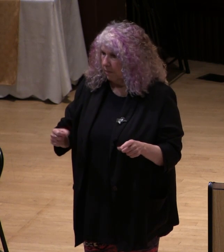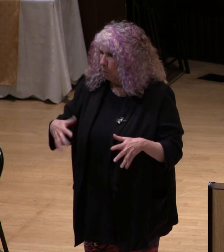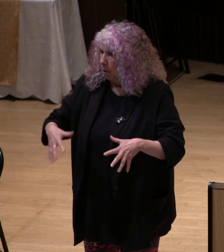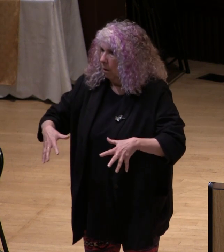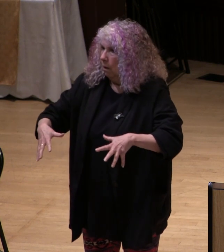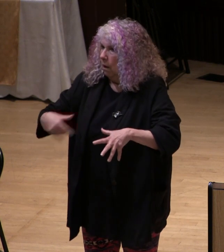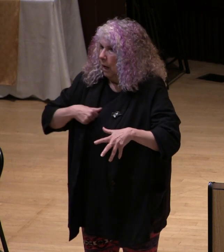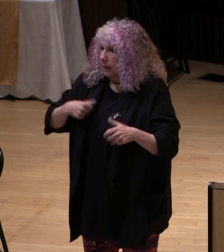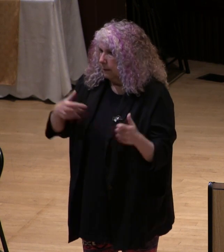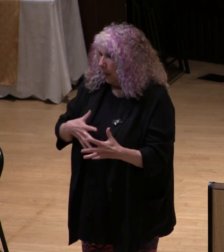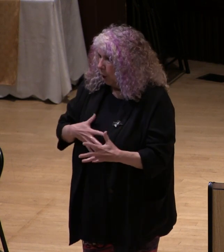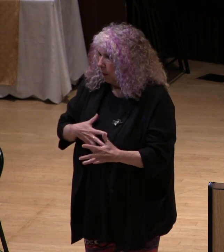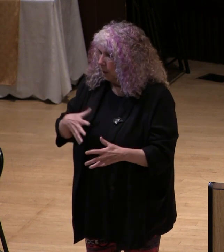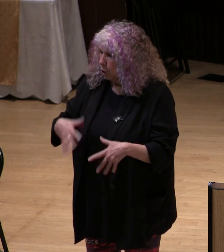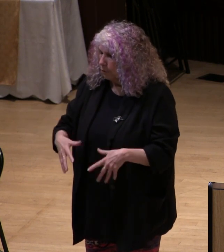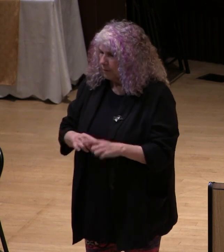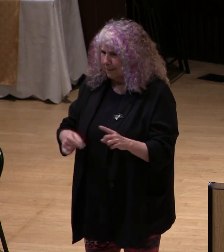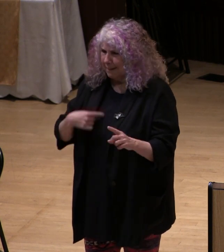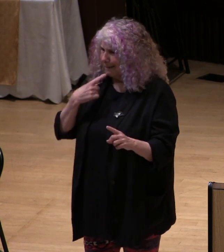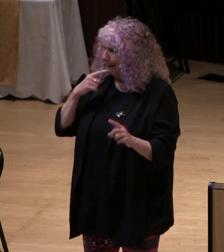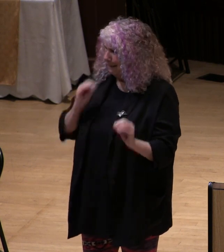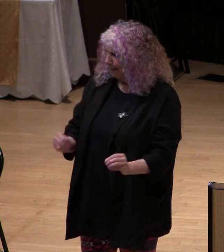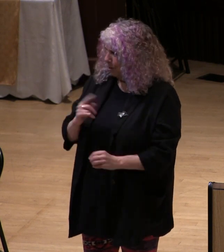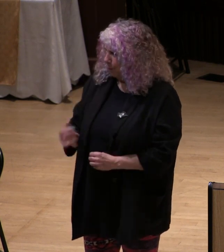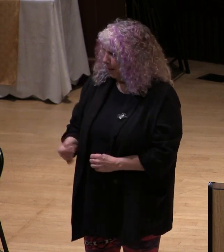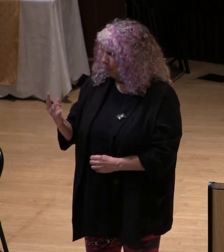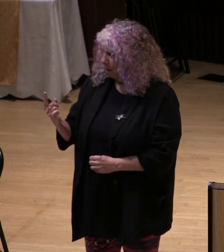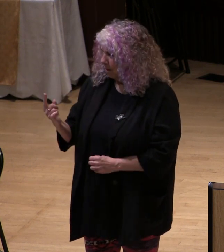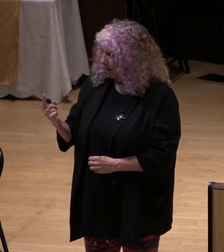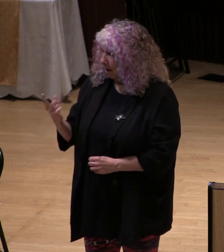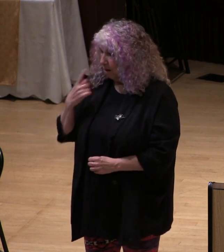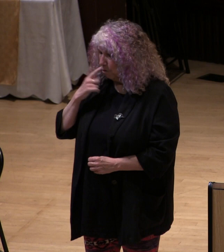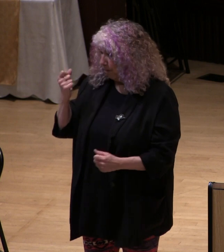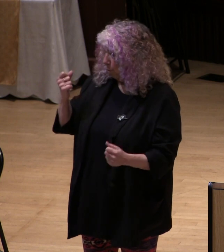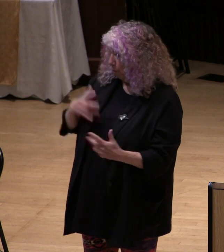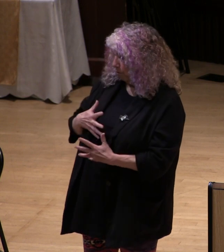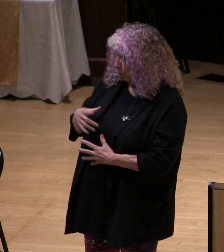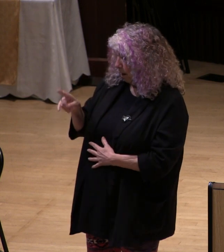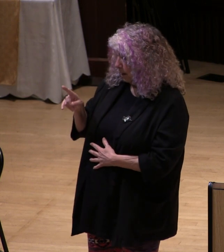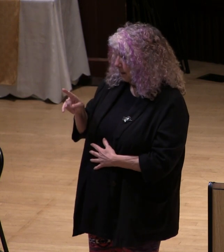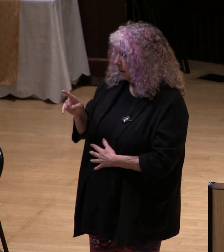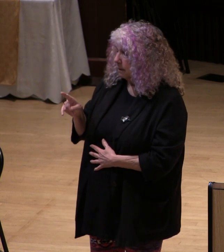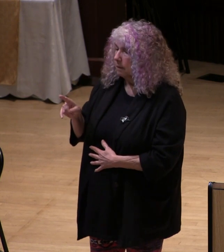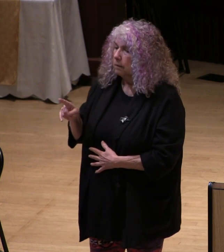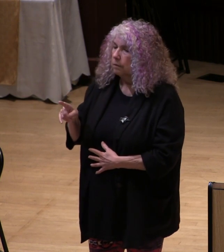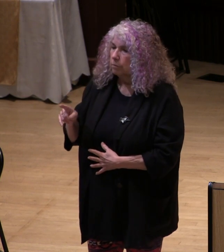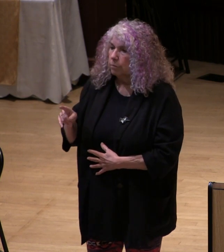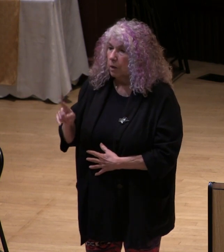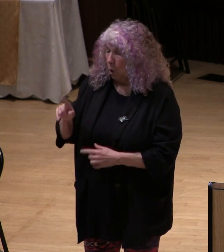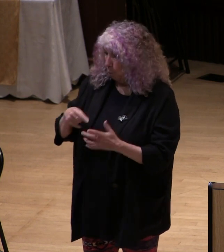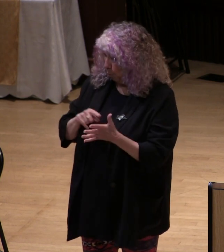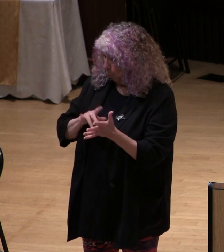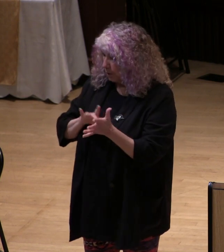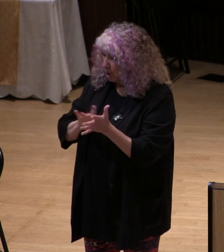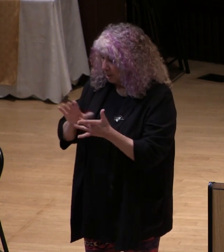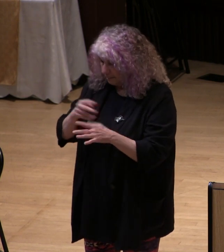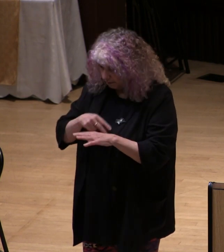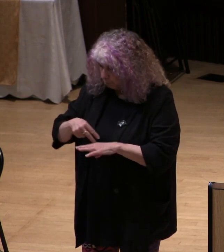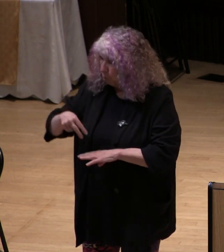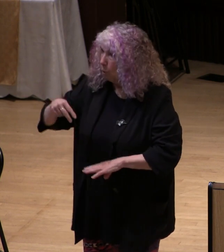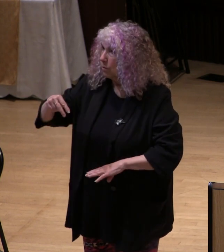trembling and bewilderment. They said nothing to anyone, for they were afraid. When Jesus had